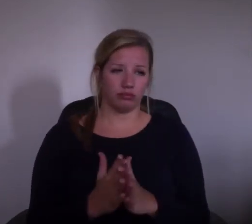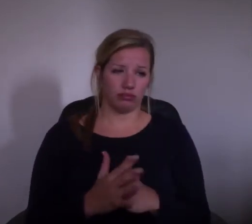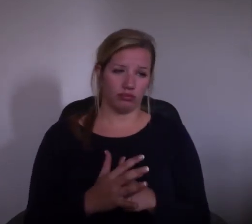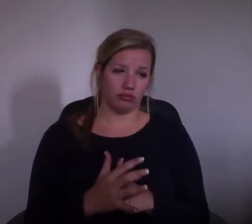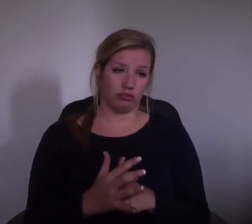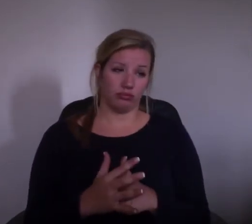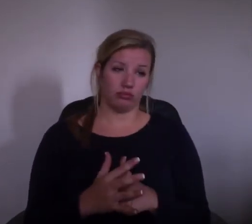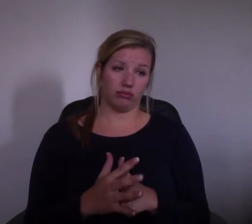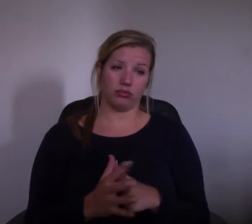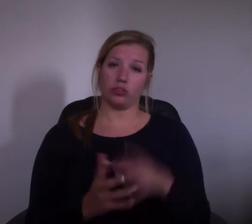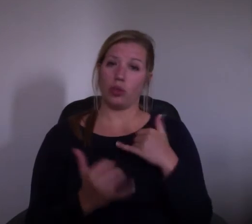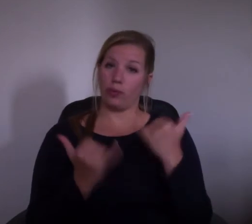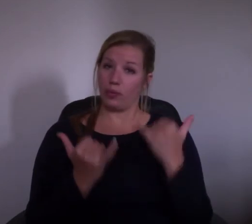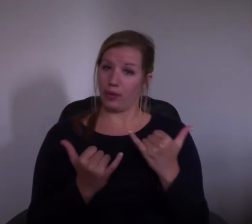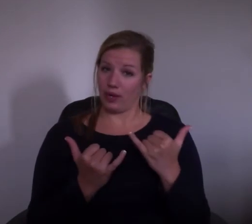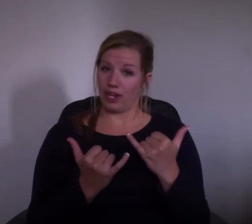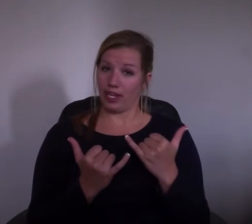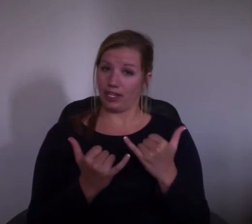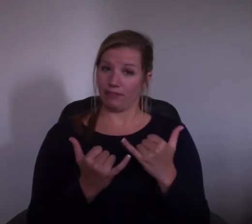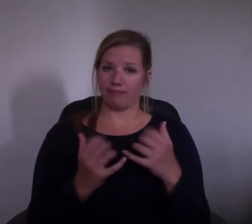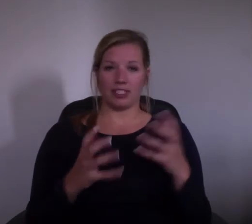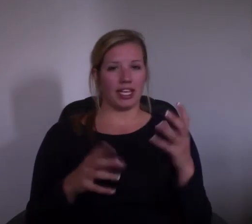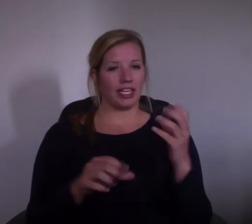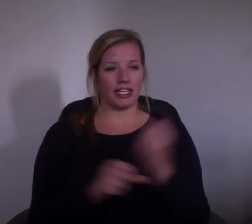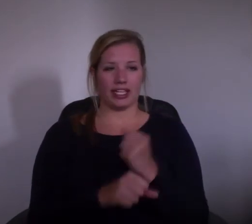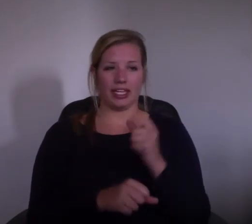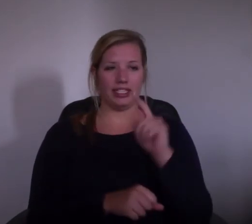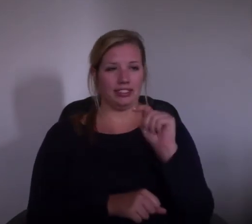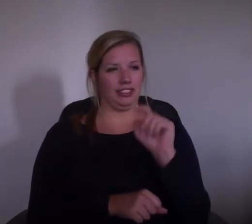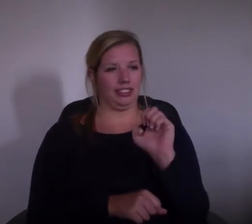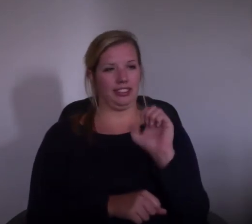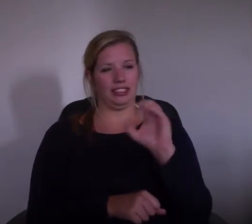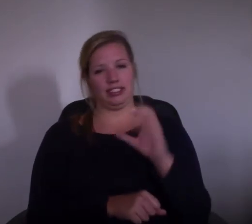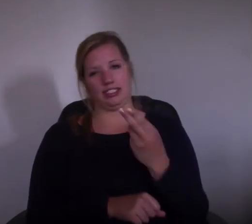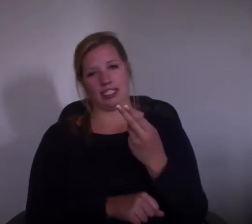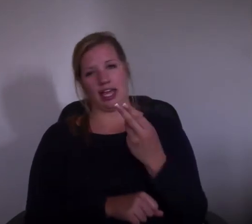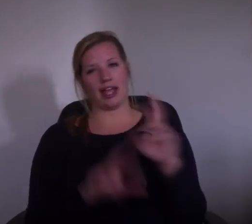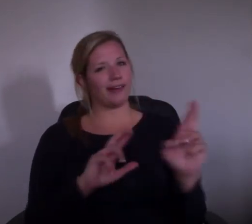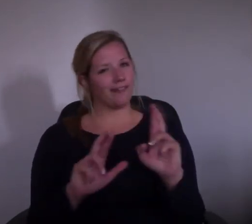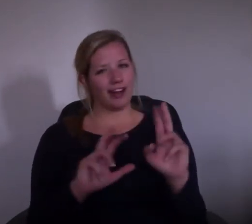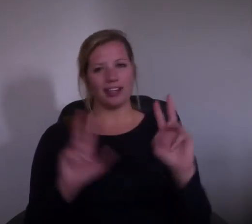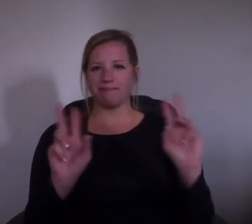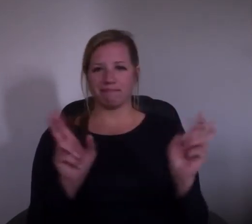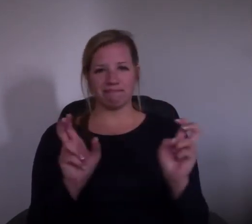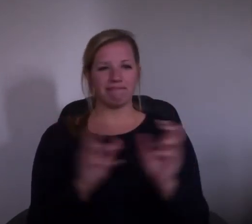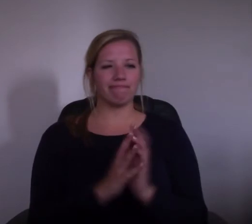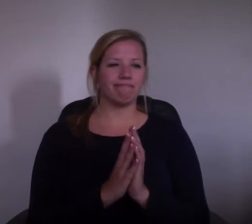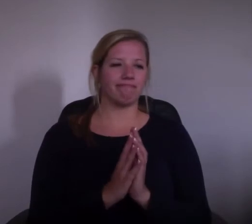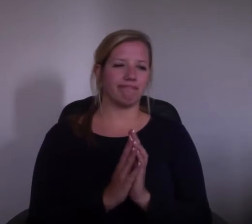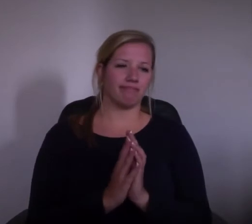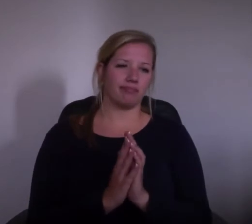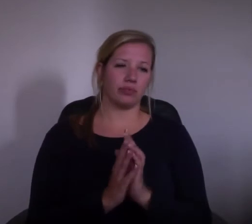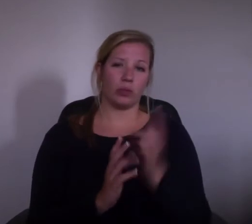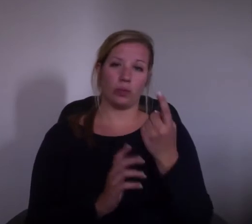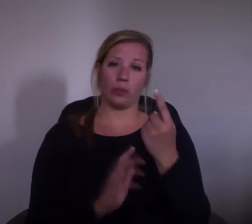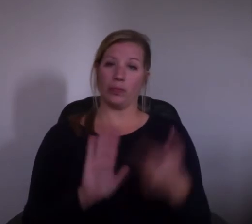So that brings us to get tech ready. You know, one example that's provided at the website is learn how